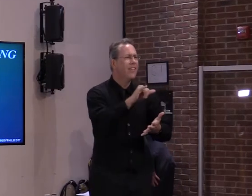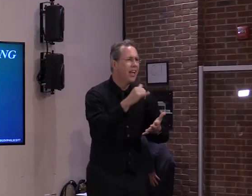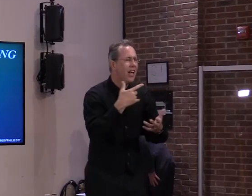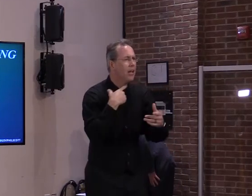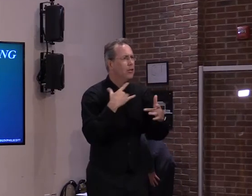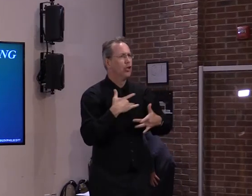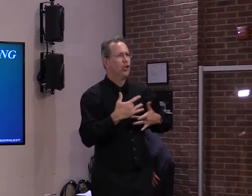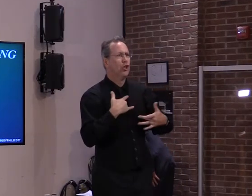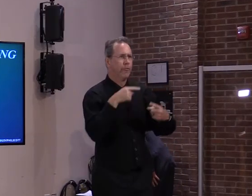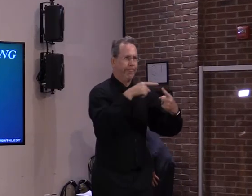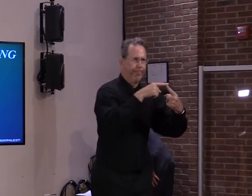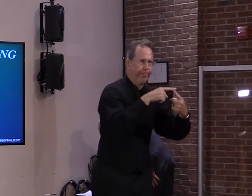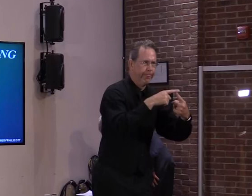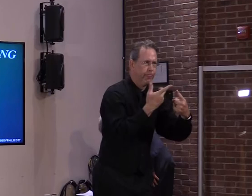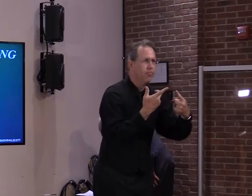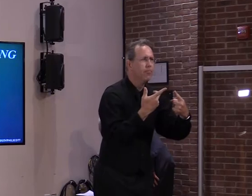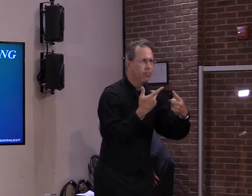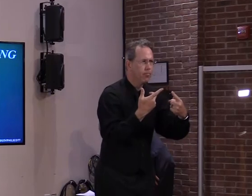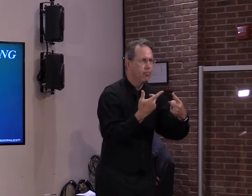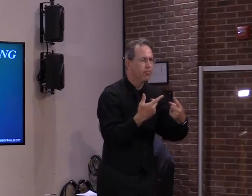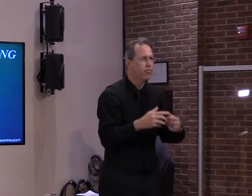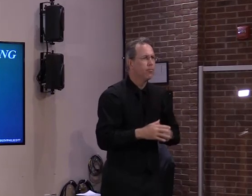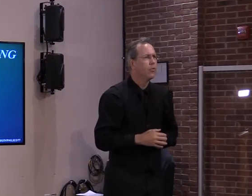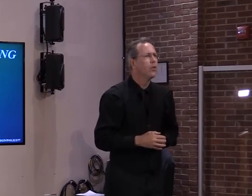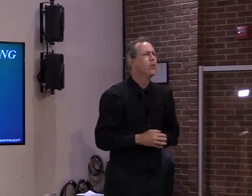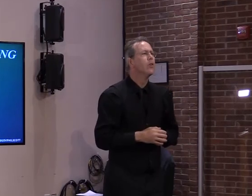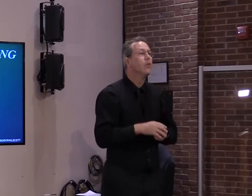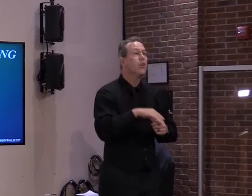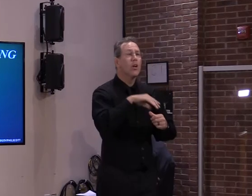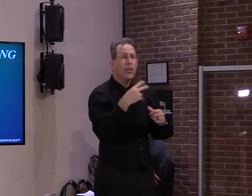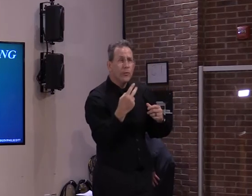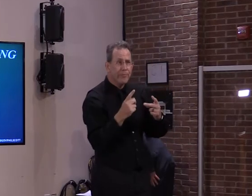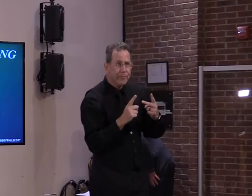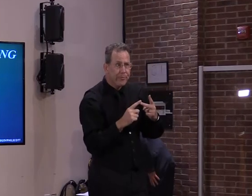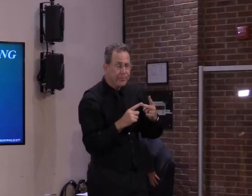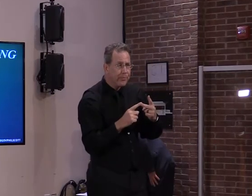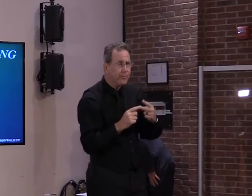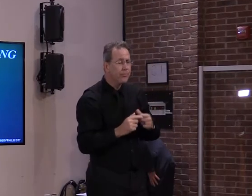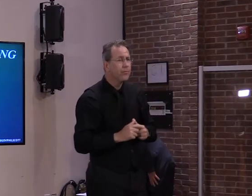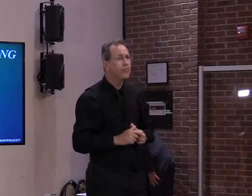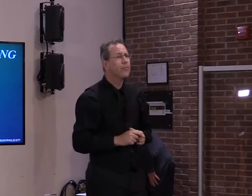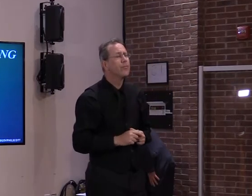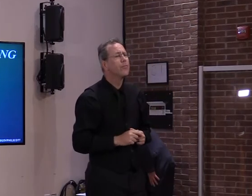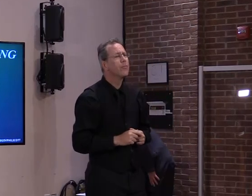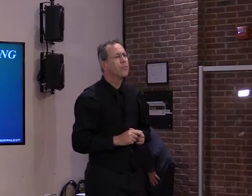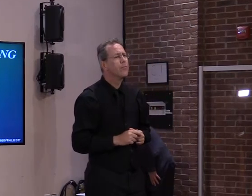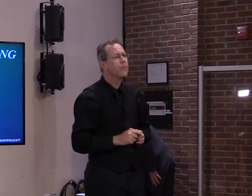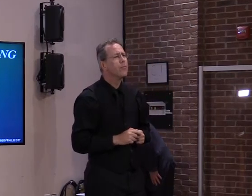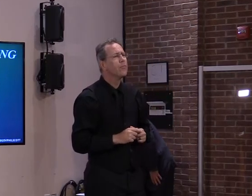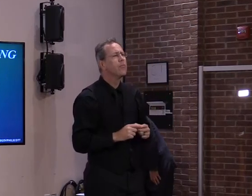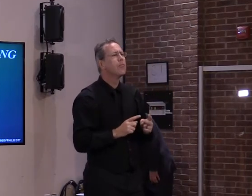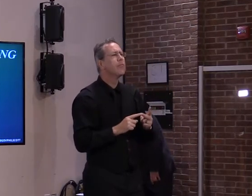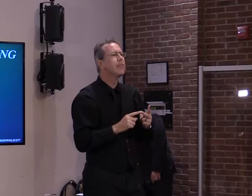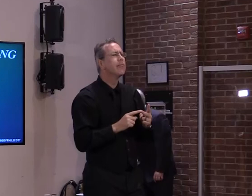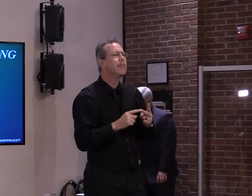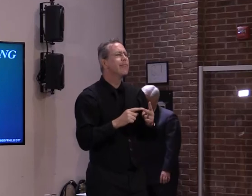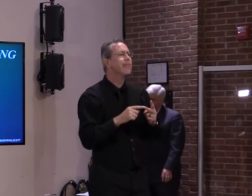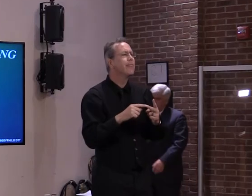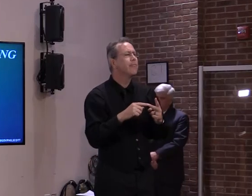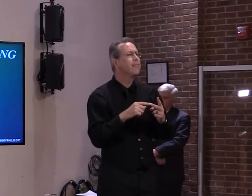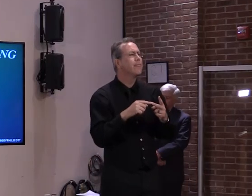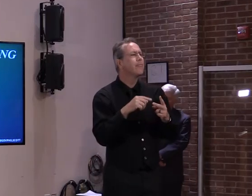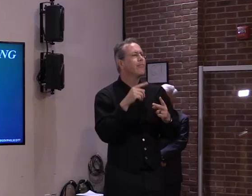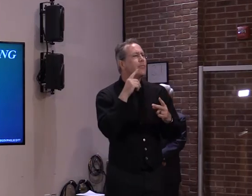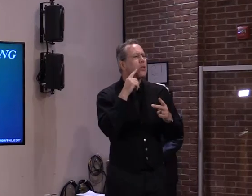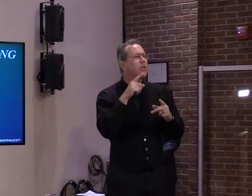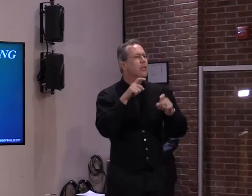want people in Vermont to be very aware of, is percent positivity of tests, prevalence of